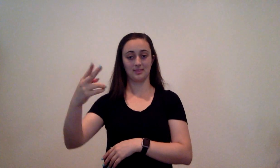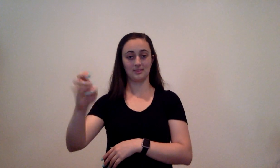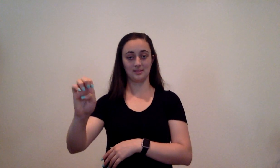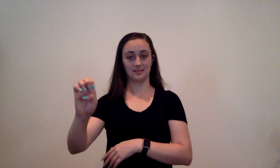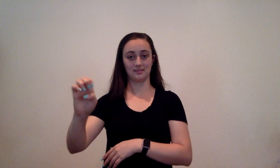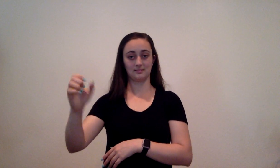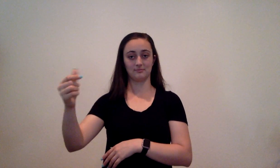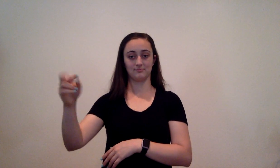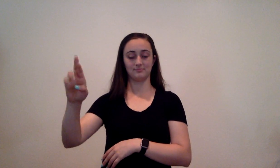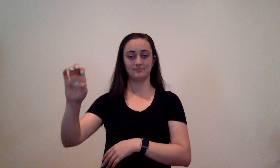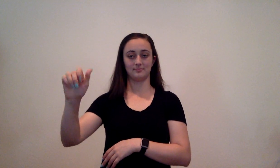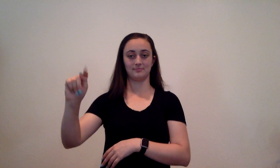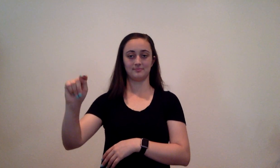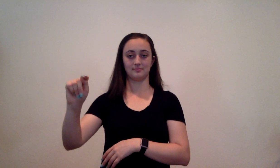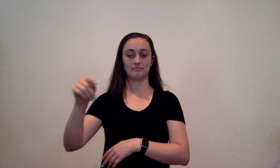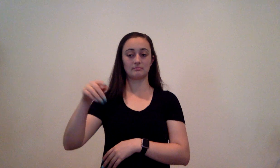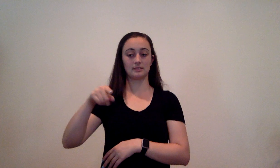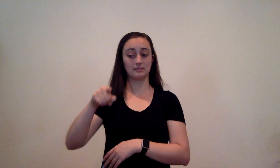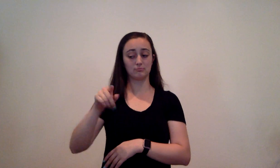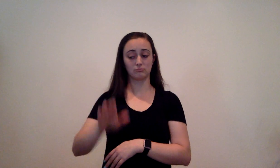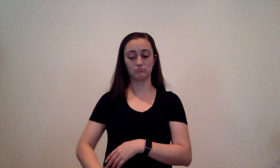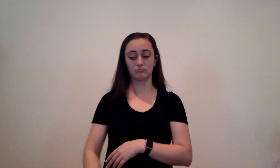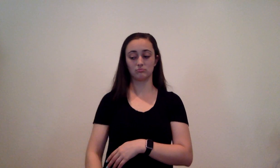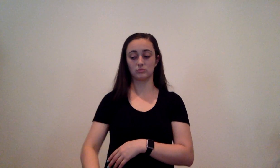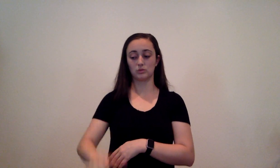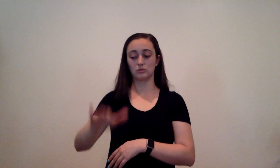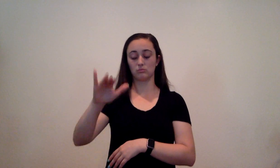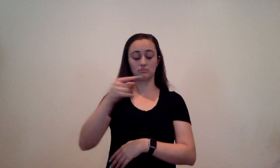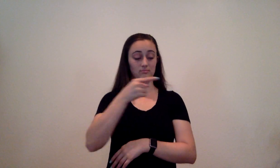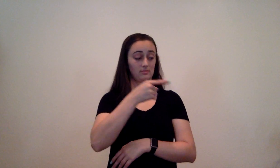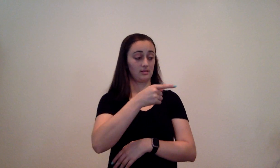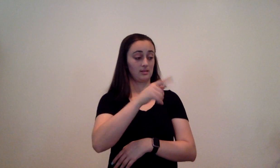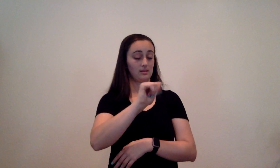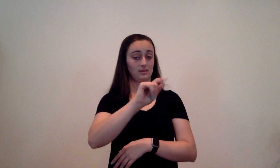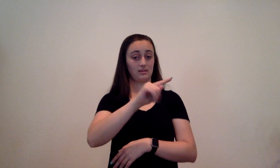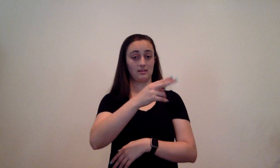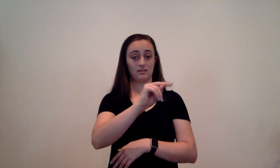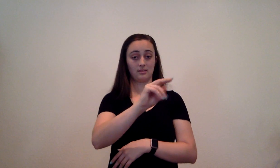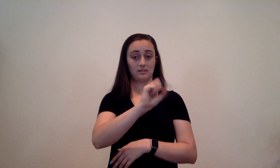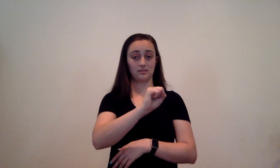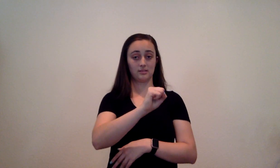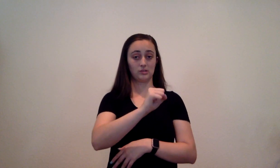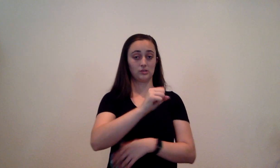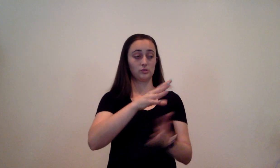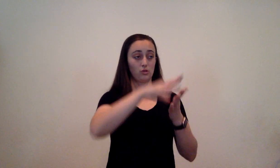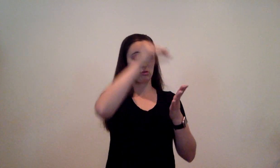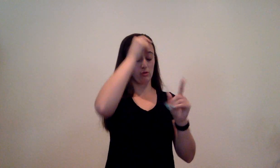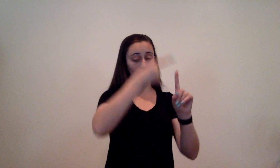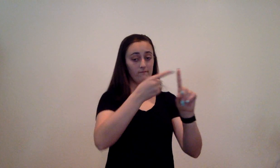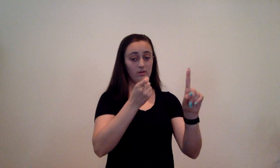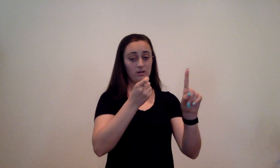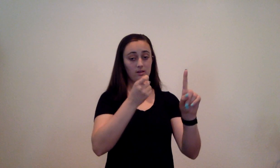He spent much of his childhood in Athens and was trained by the famous philosopher Aristotle.